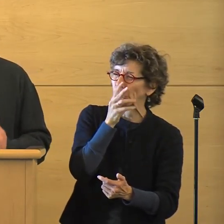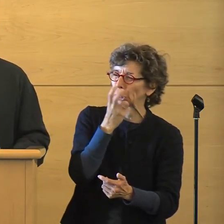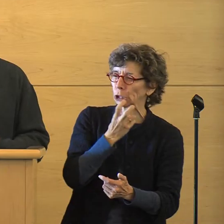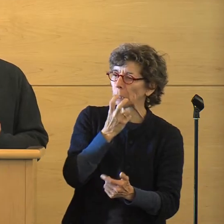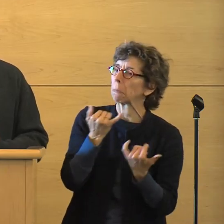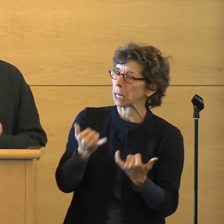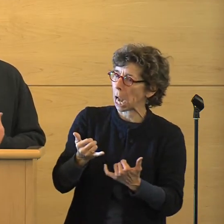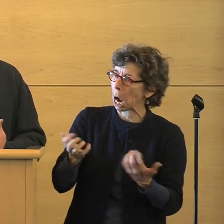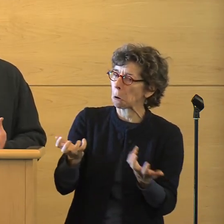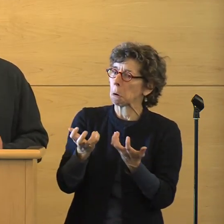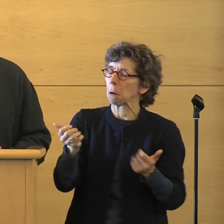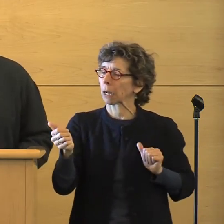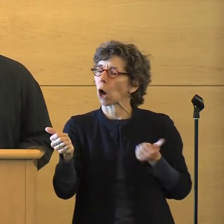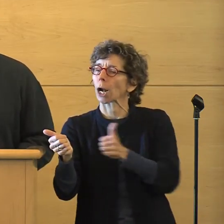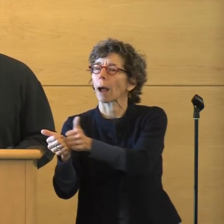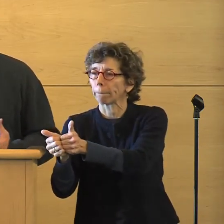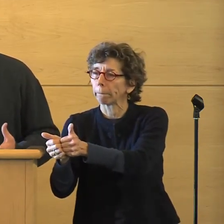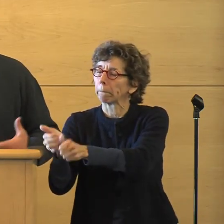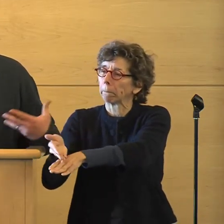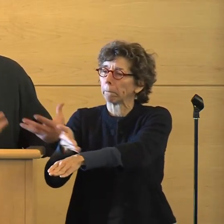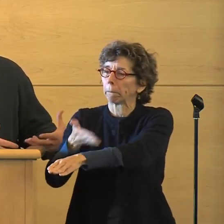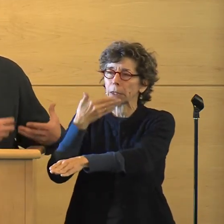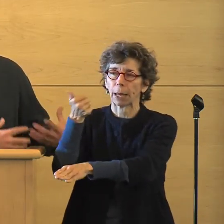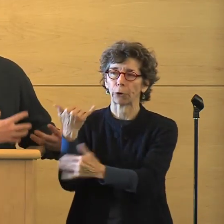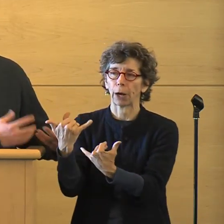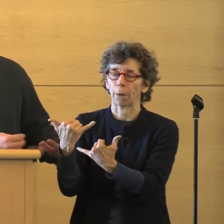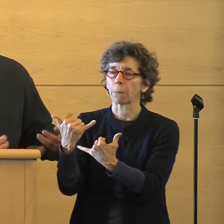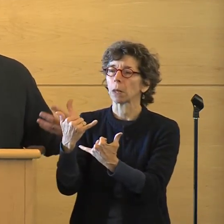is a button, and then it will understand when you say click play.